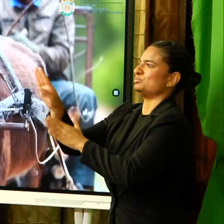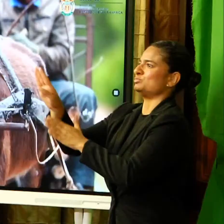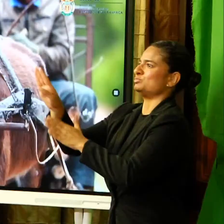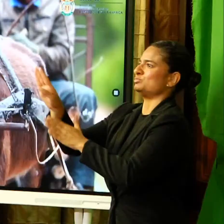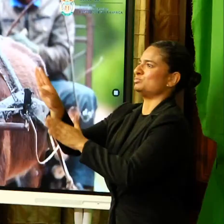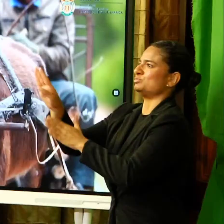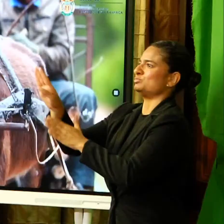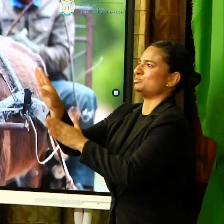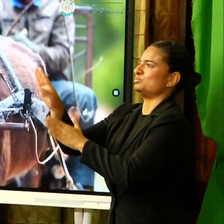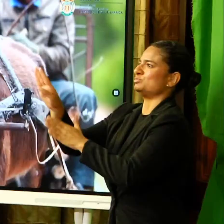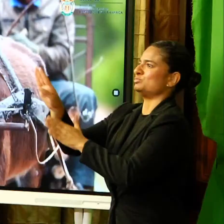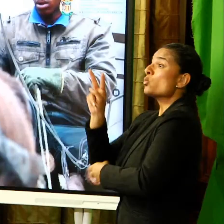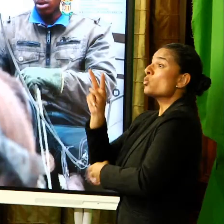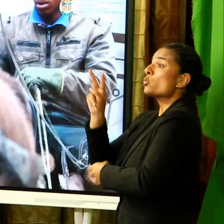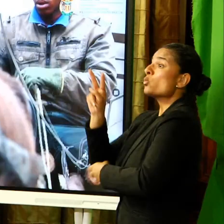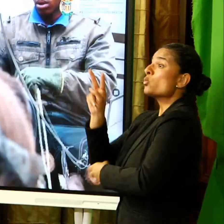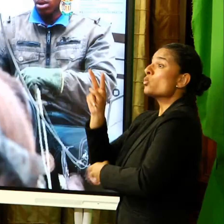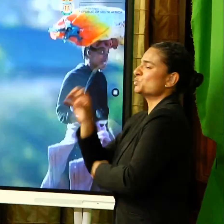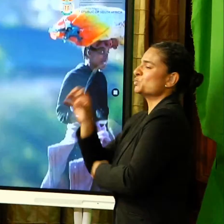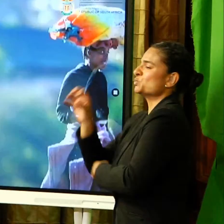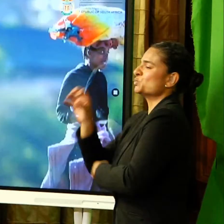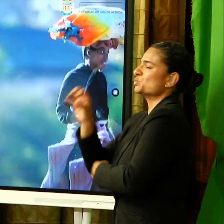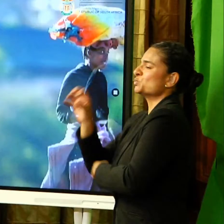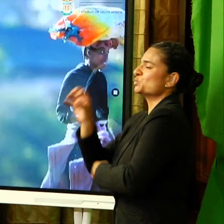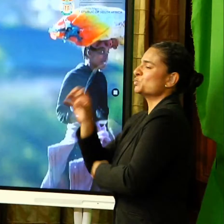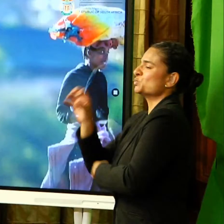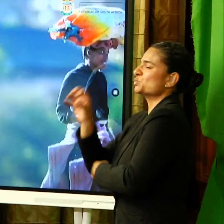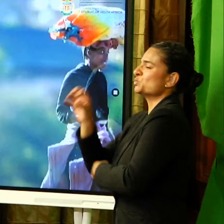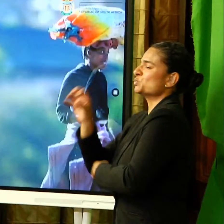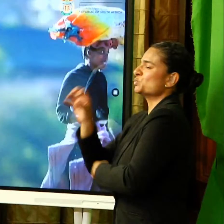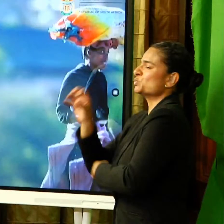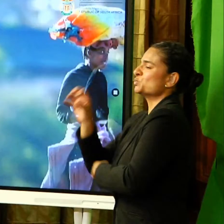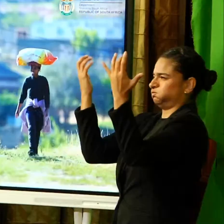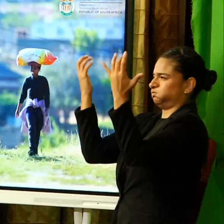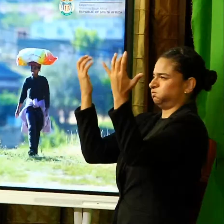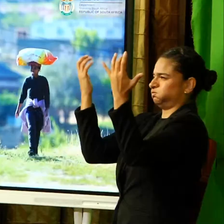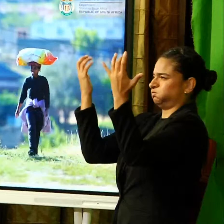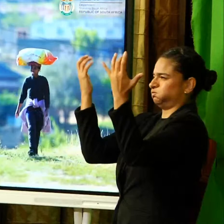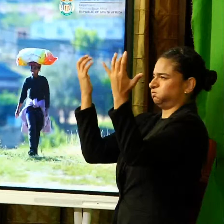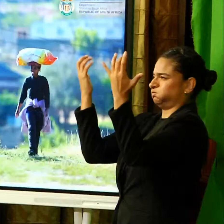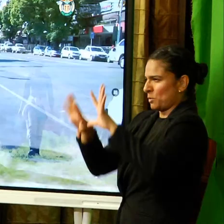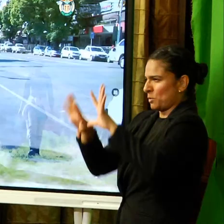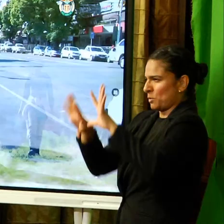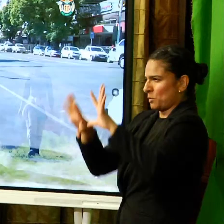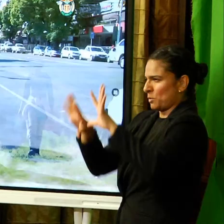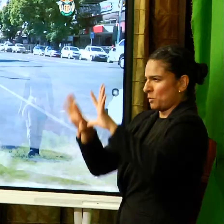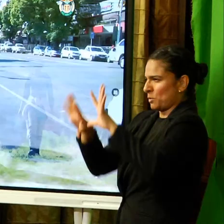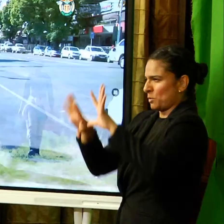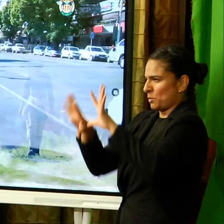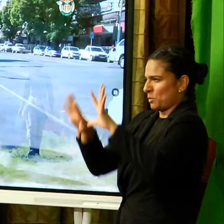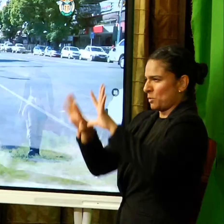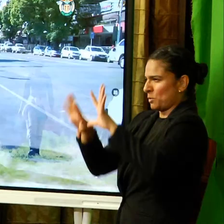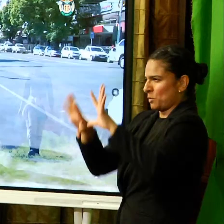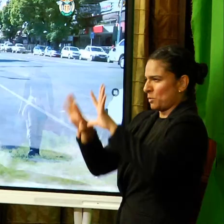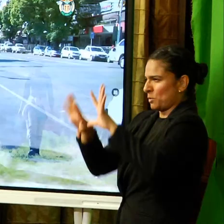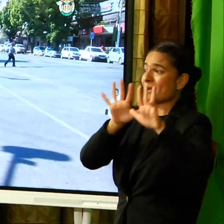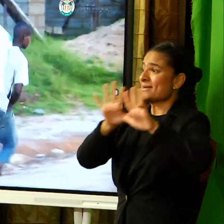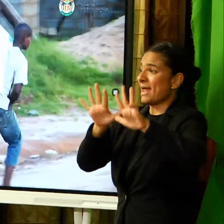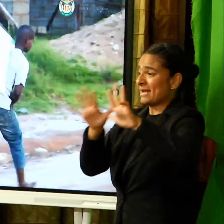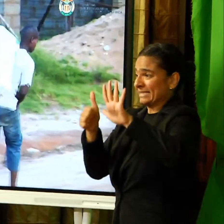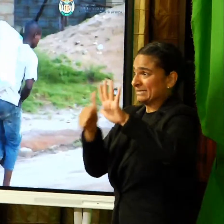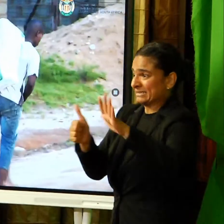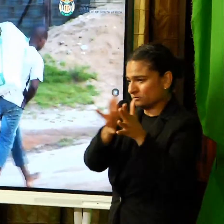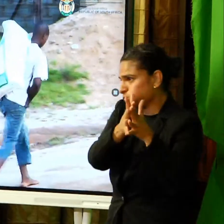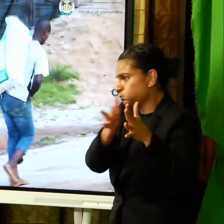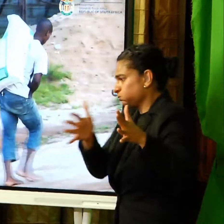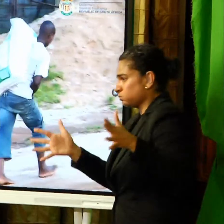Africa conducted its fourth population census since 1996. A painstaking undertaking, the